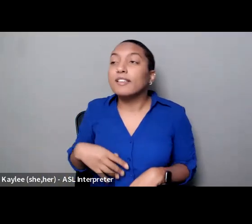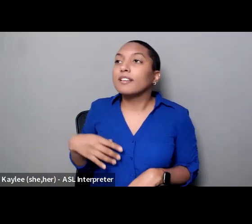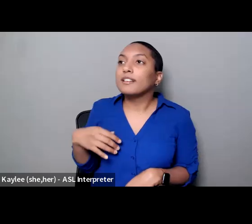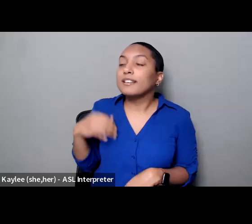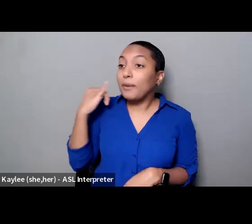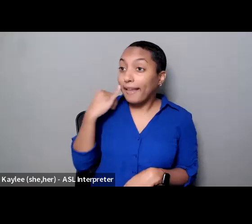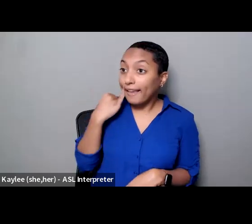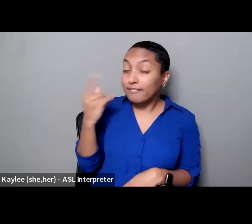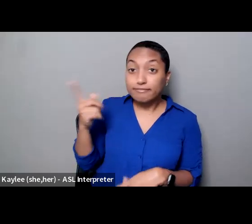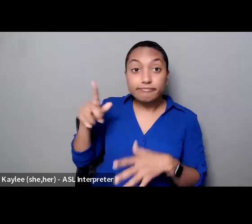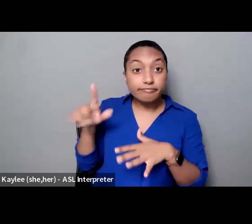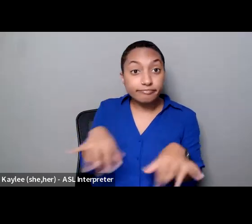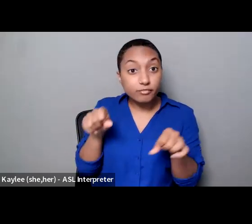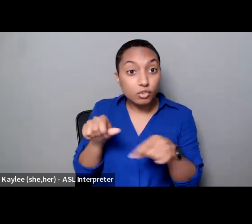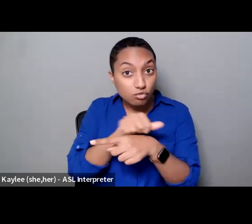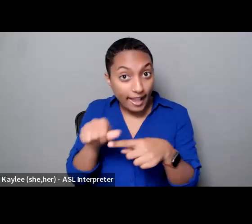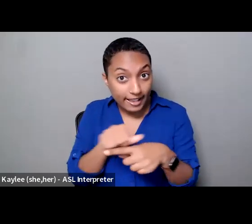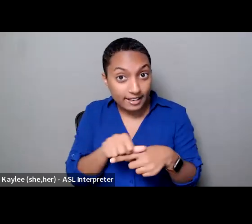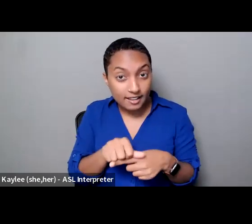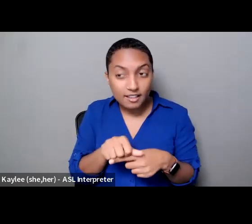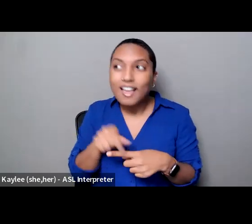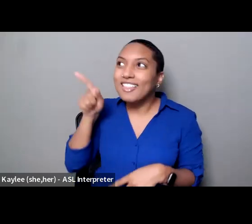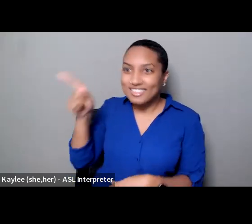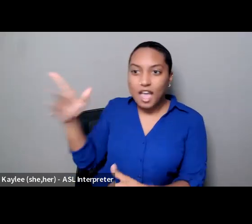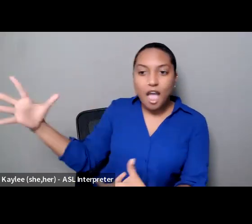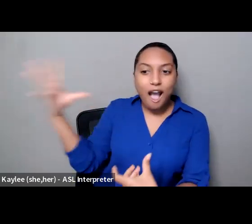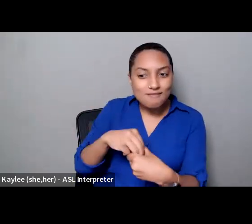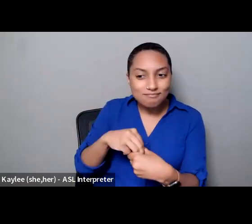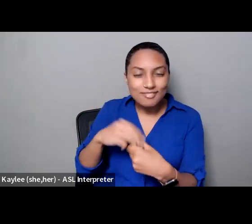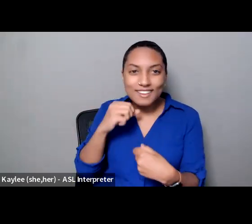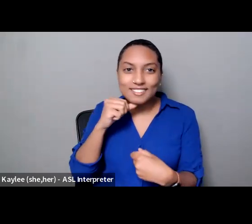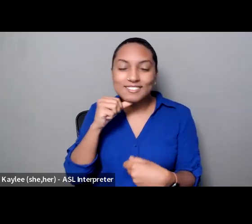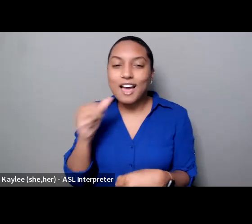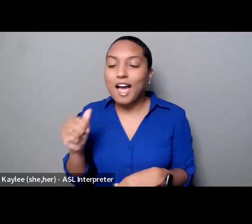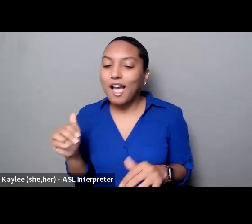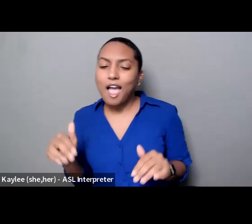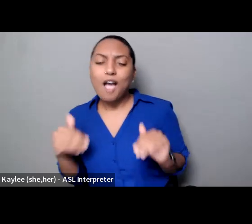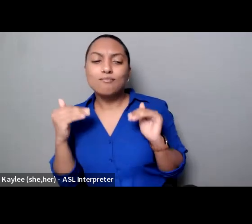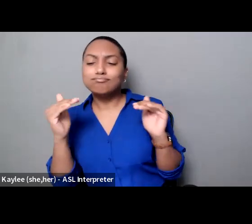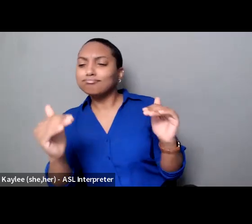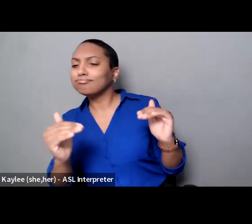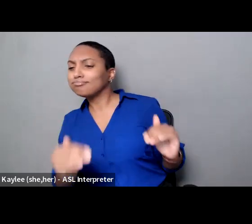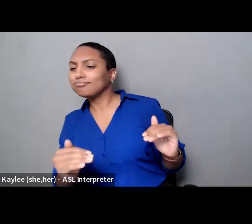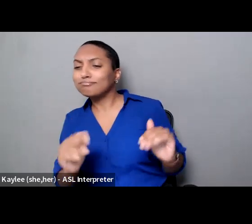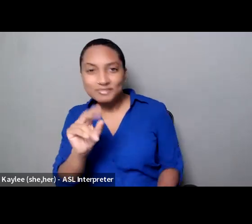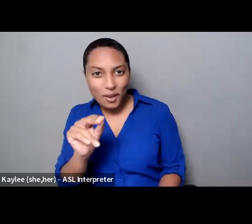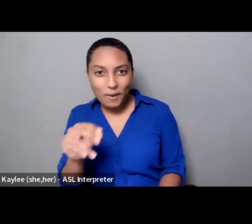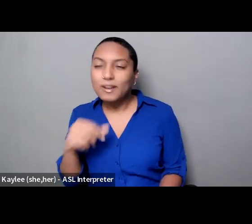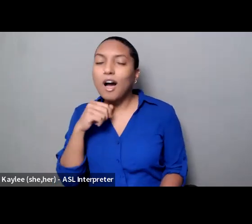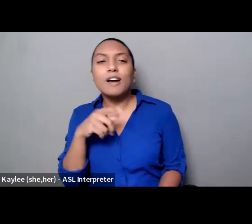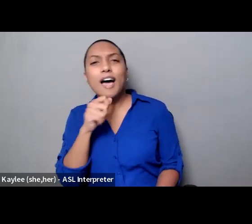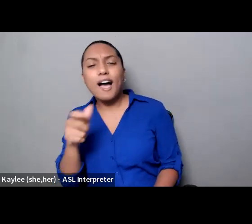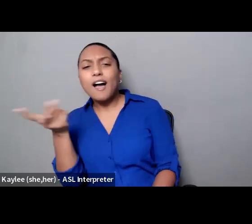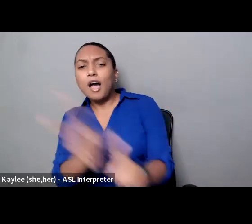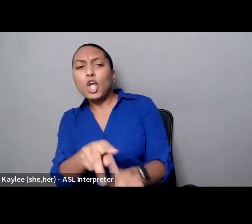in the organization, they are actively participating in the training. So they're not just saying, you all do that, but they're actually being a